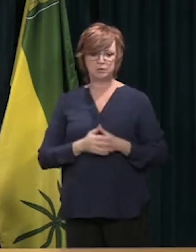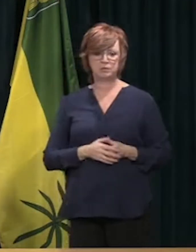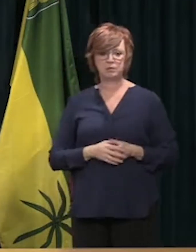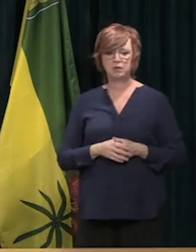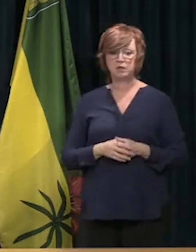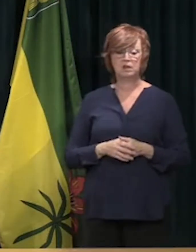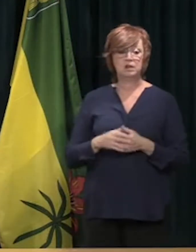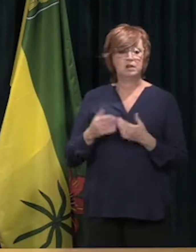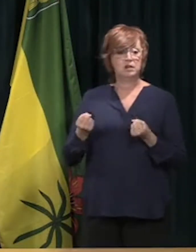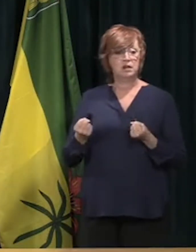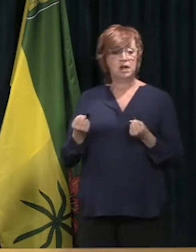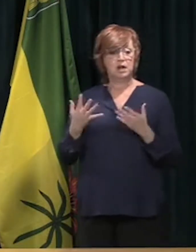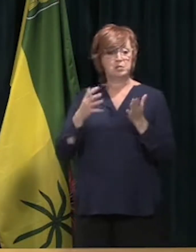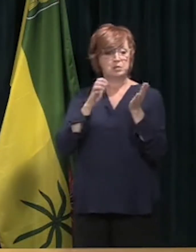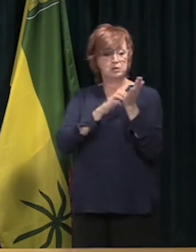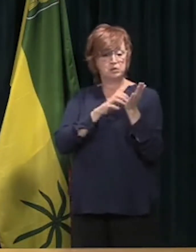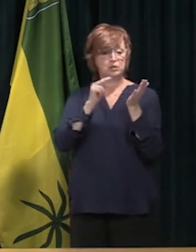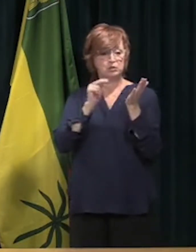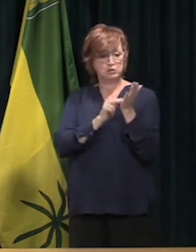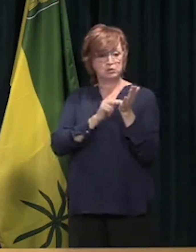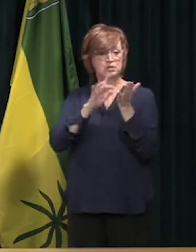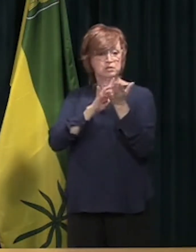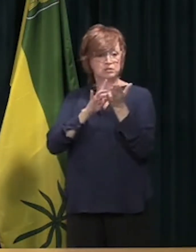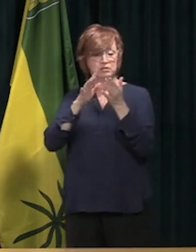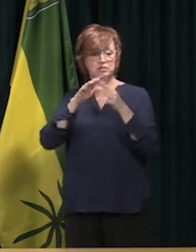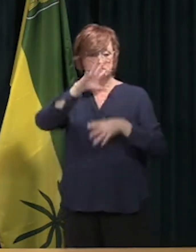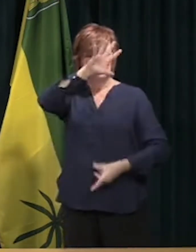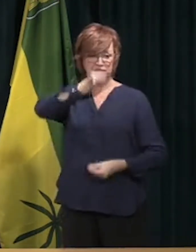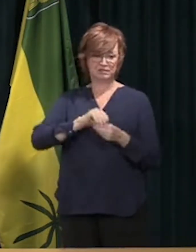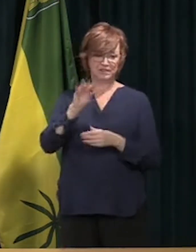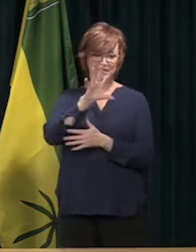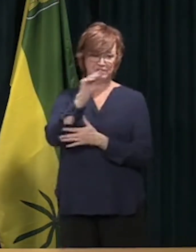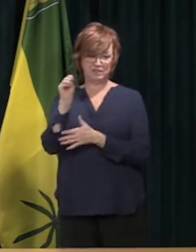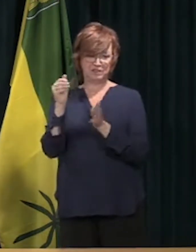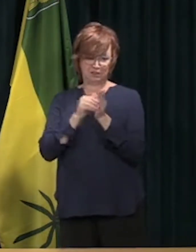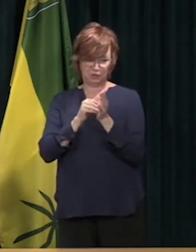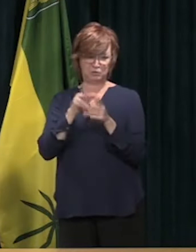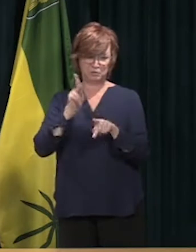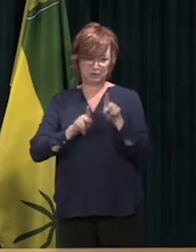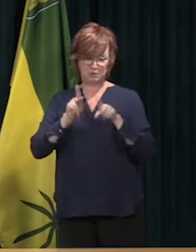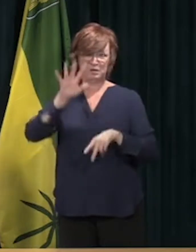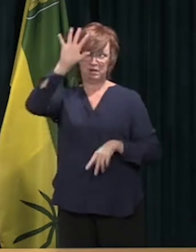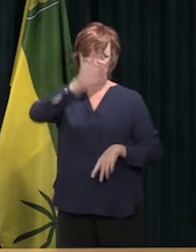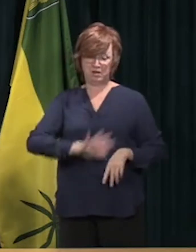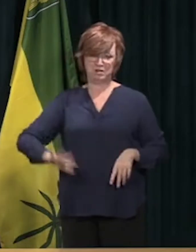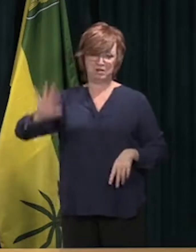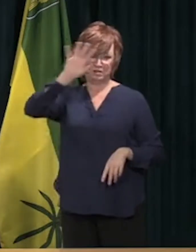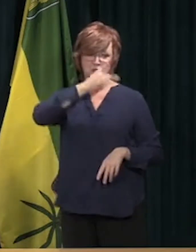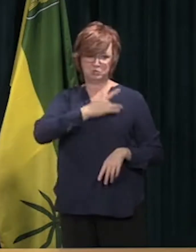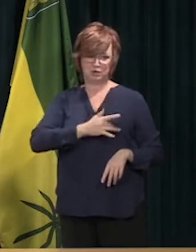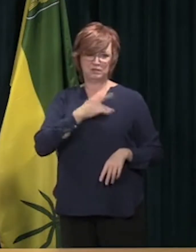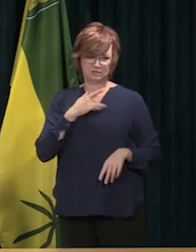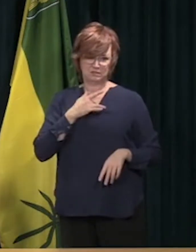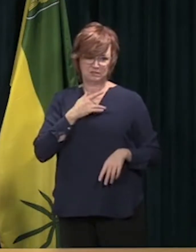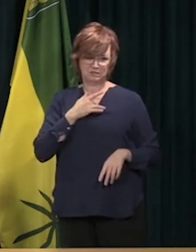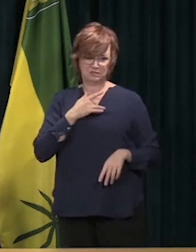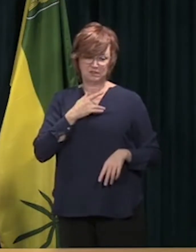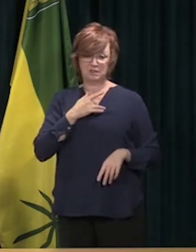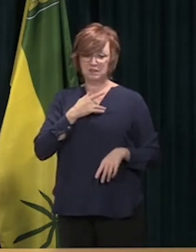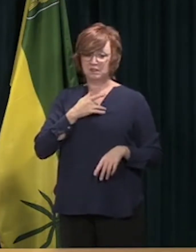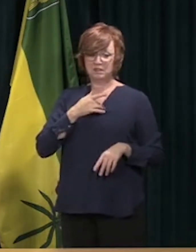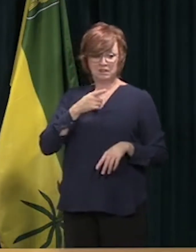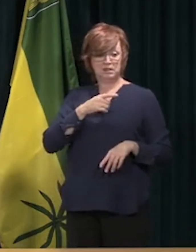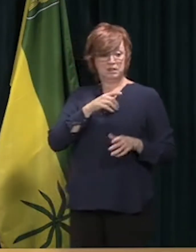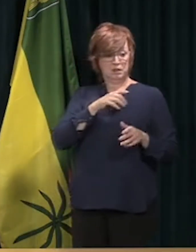50,000 healthcare professionals in Saskatchewan, including physicians, nurses, others. Like everyone else, they're also part of the community.